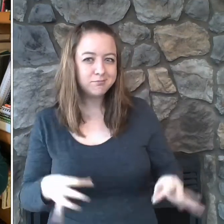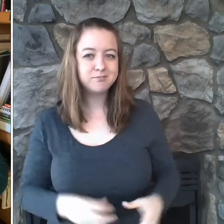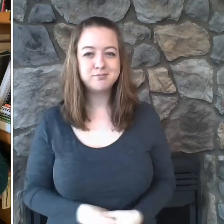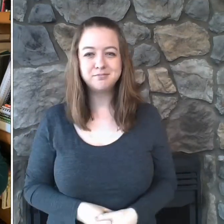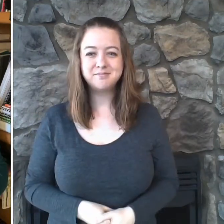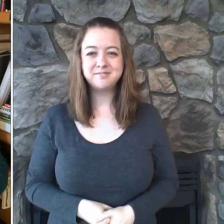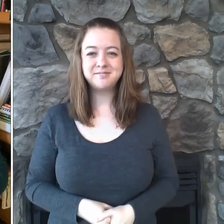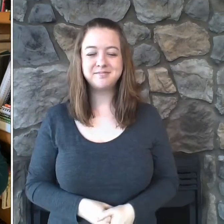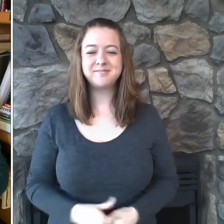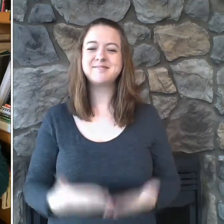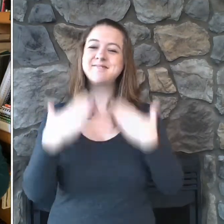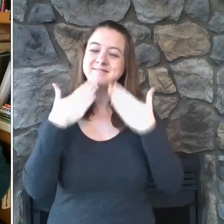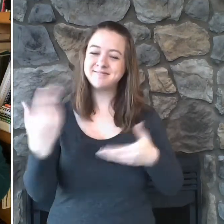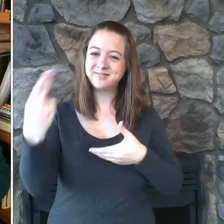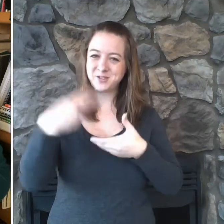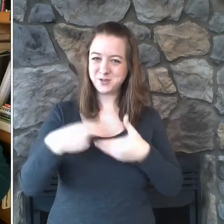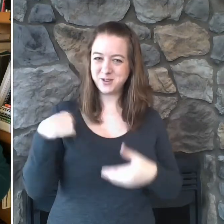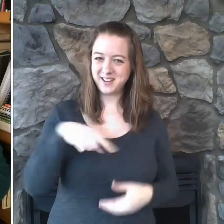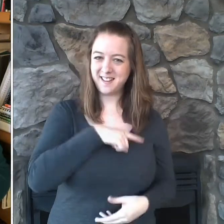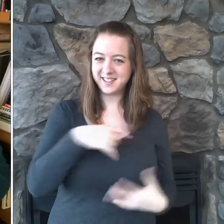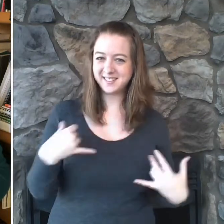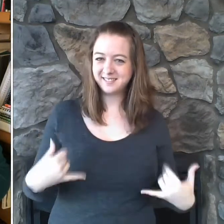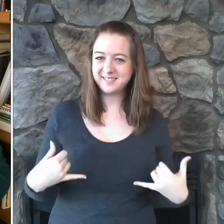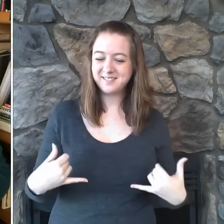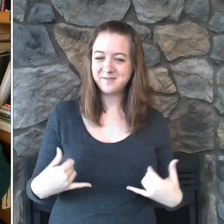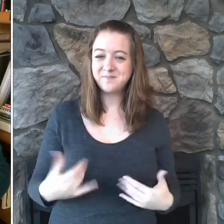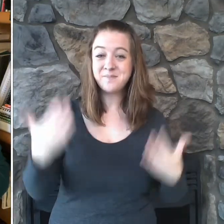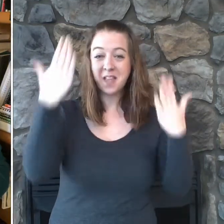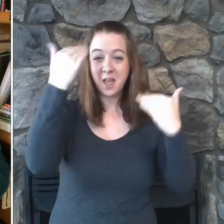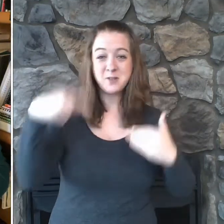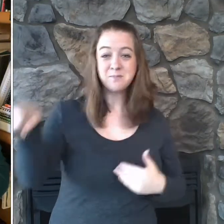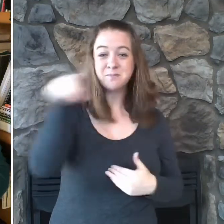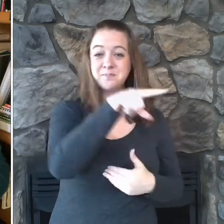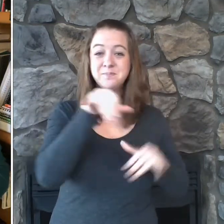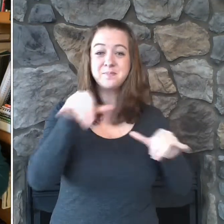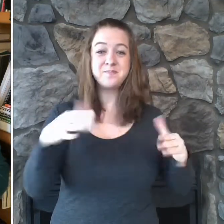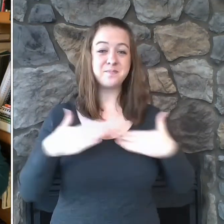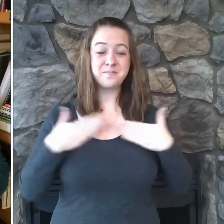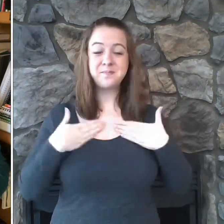choices. Thanks for joining us today. I hope